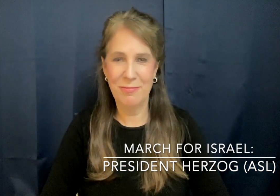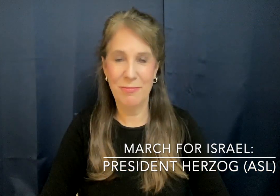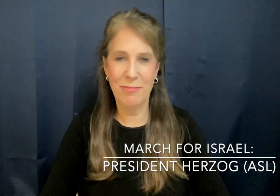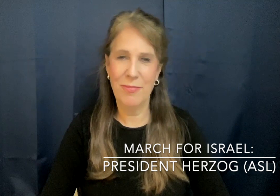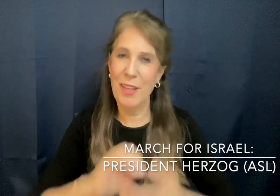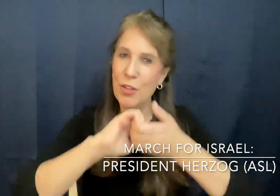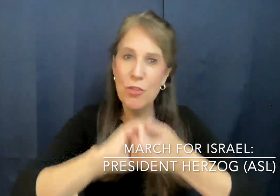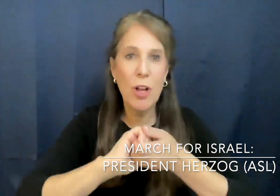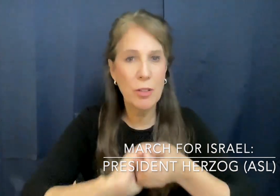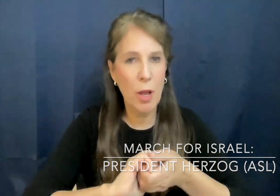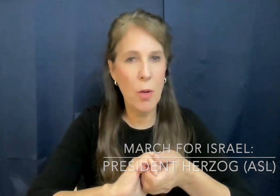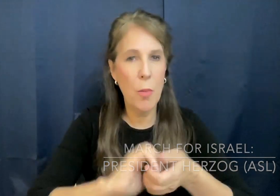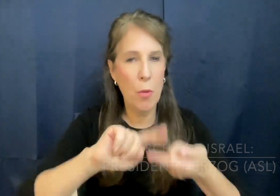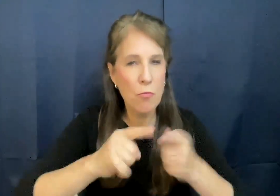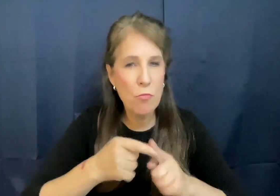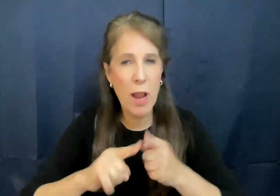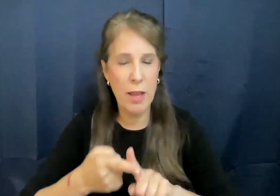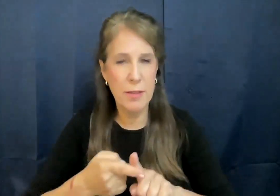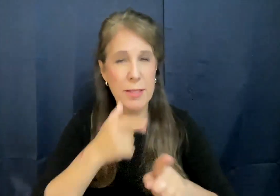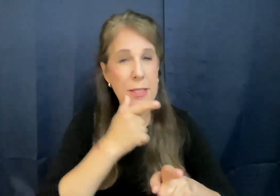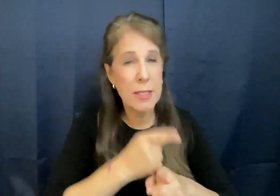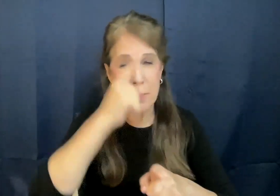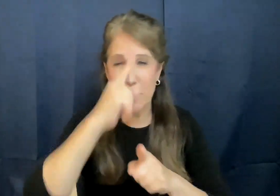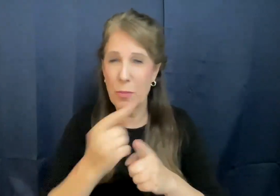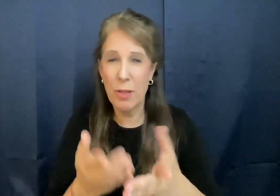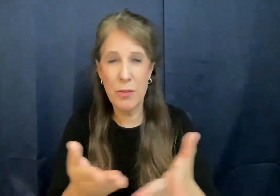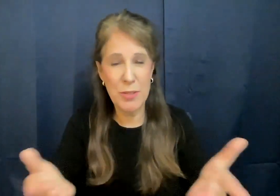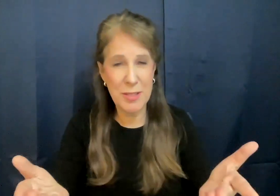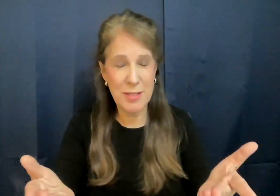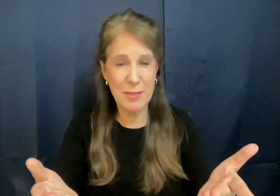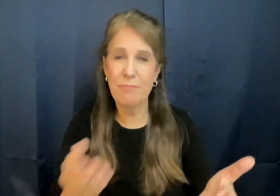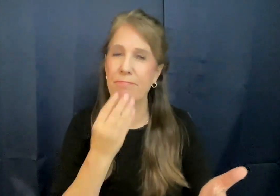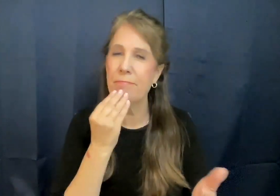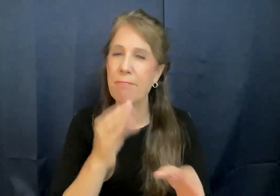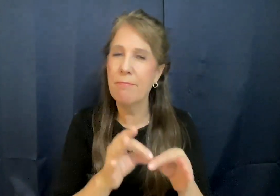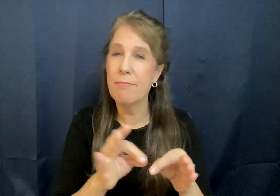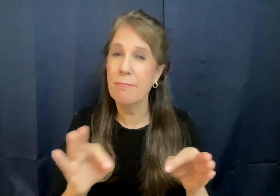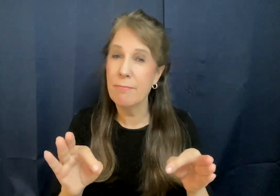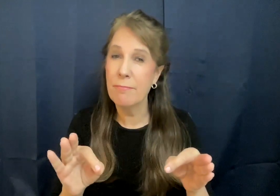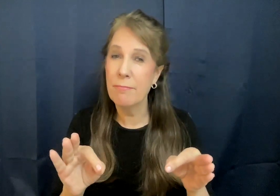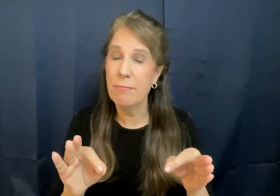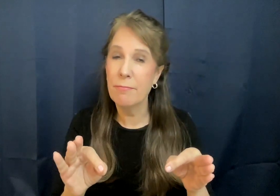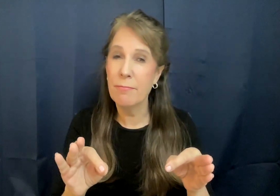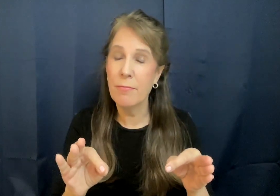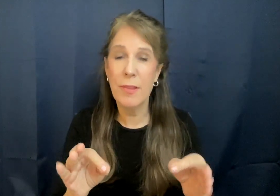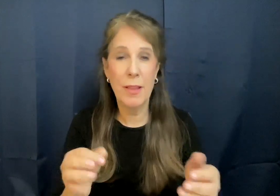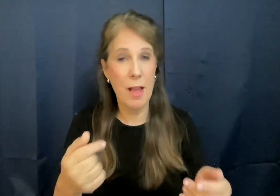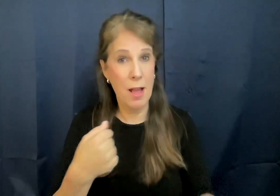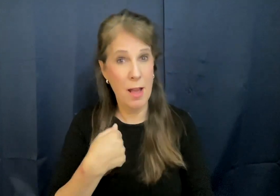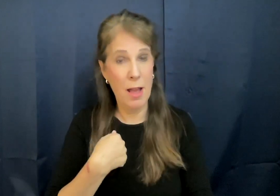Shalom, friends, sisters and brothers, Achiotai ve'echai. I am speaking to you